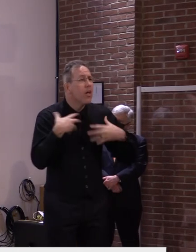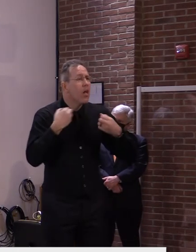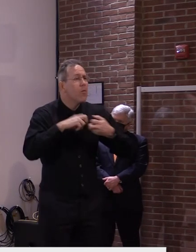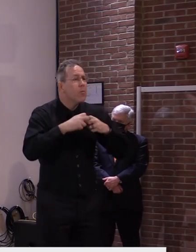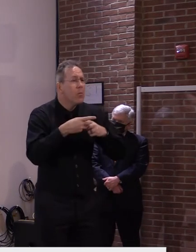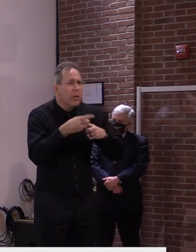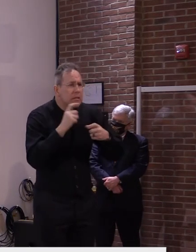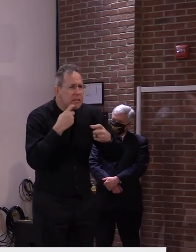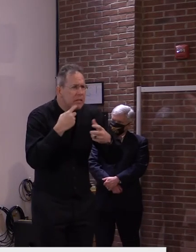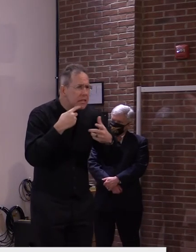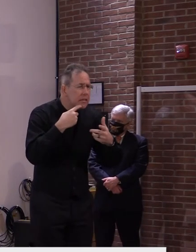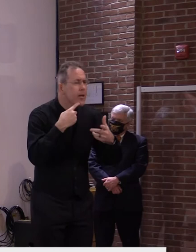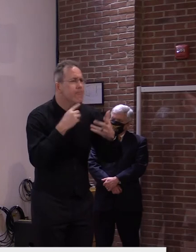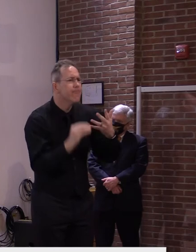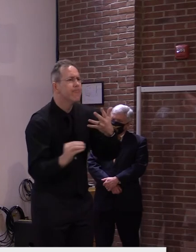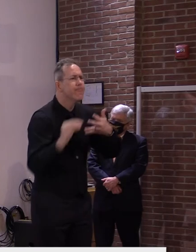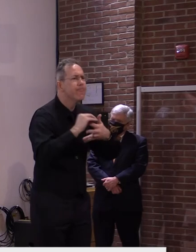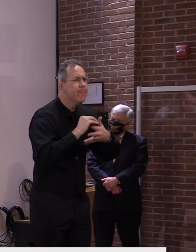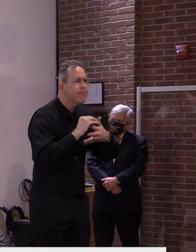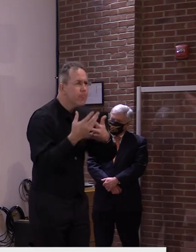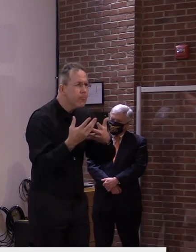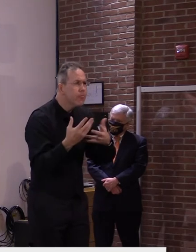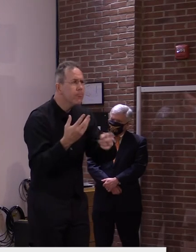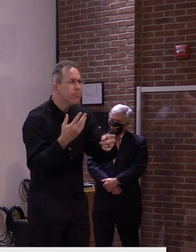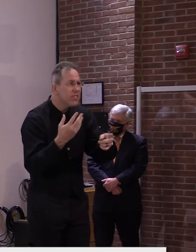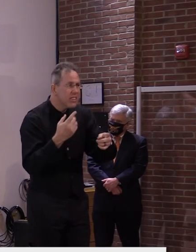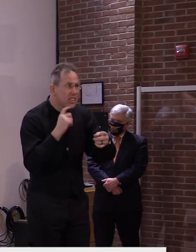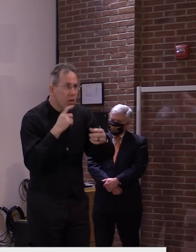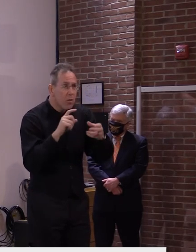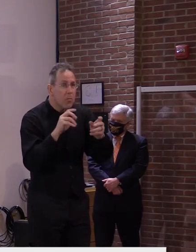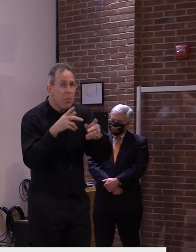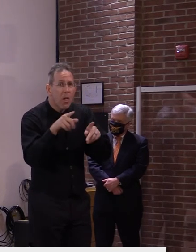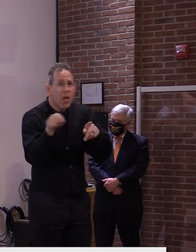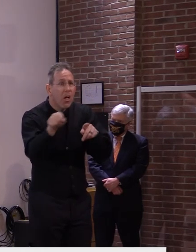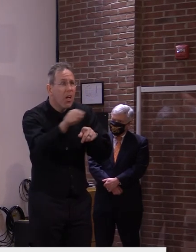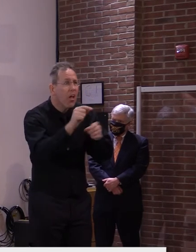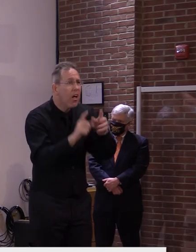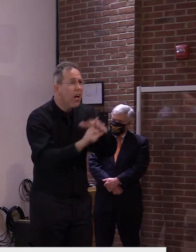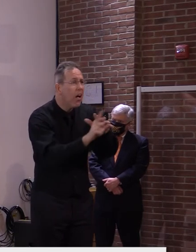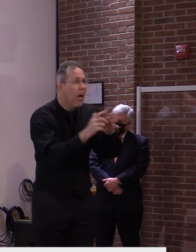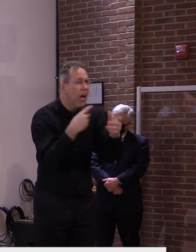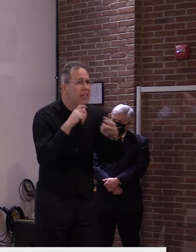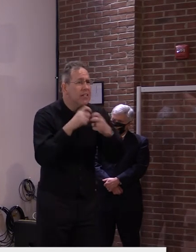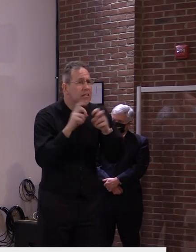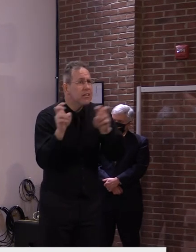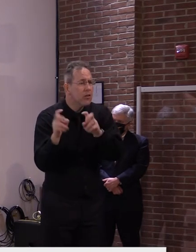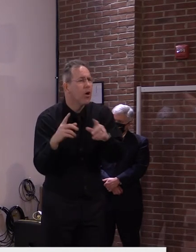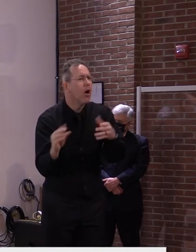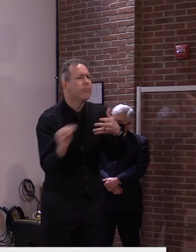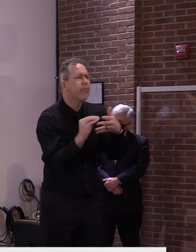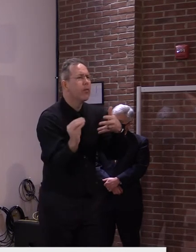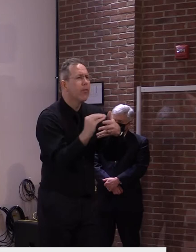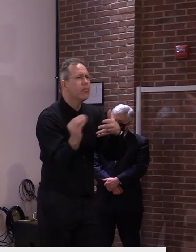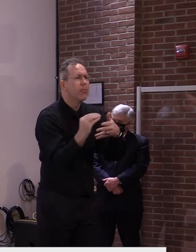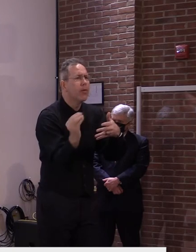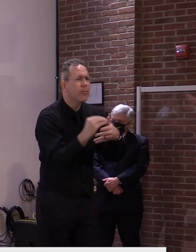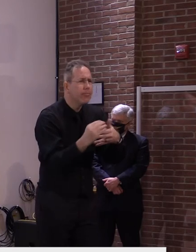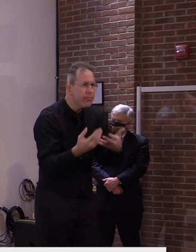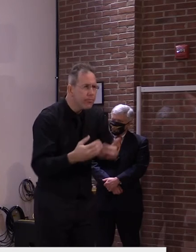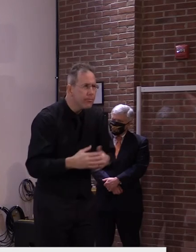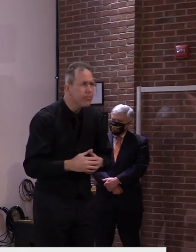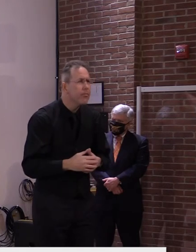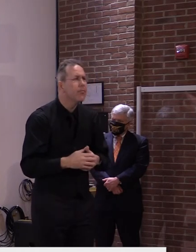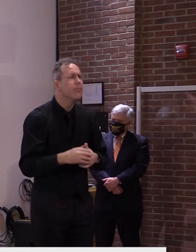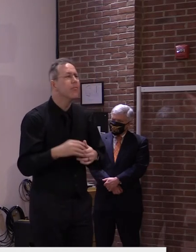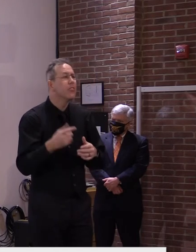significant. It's a large population. So we were able to get to the 90% of the population, the 90% of those